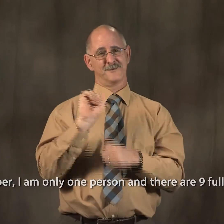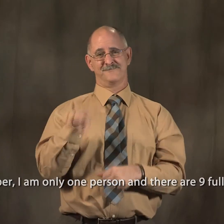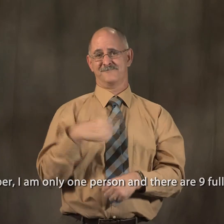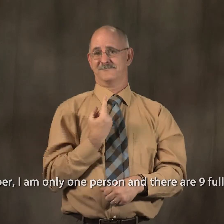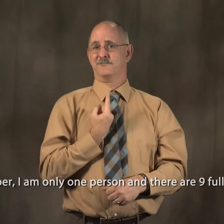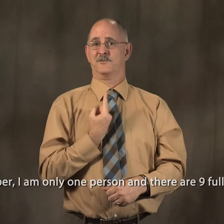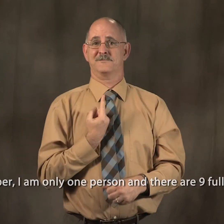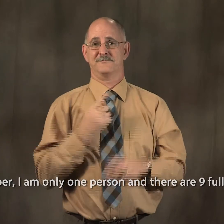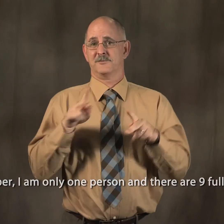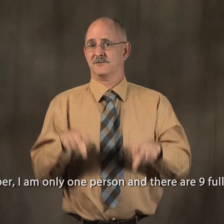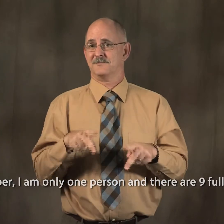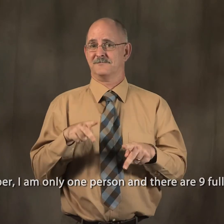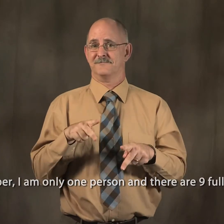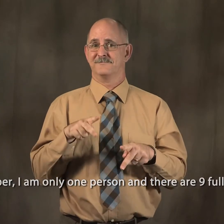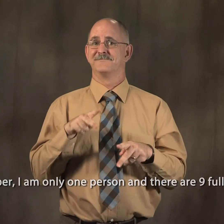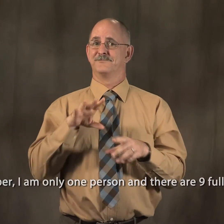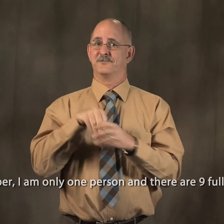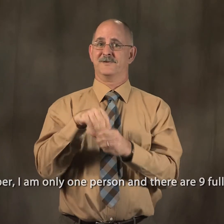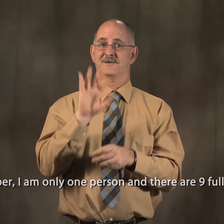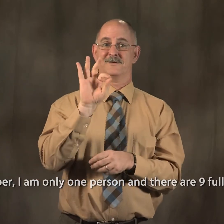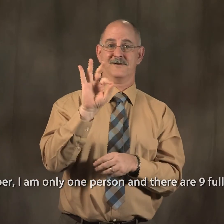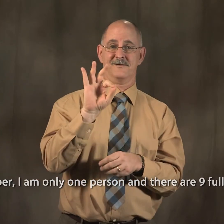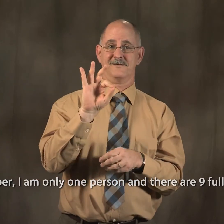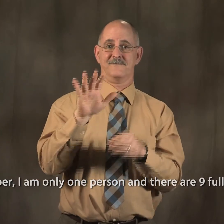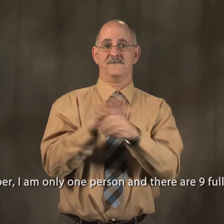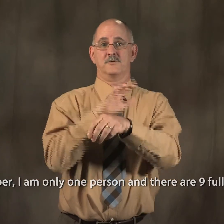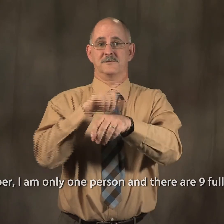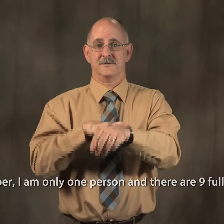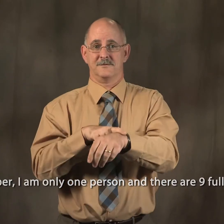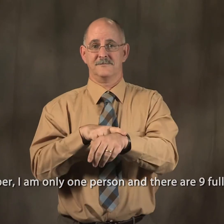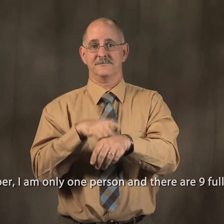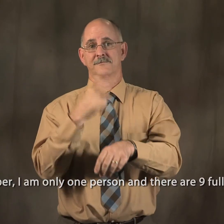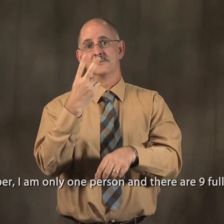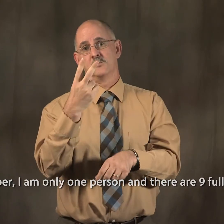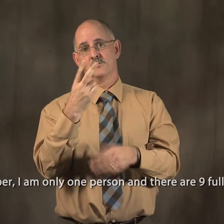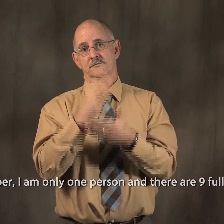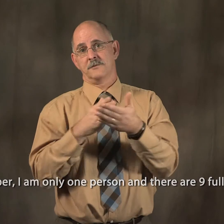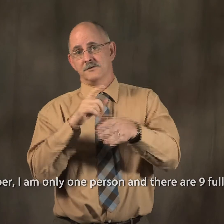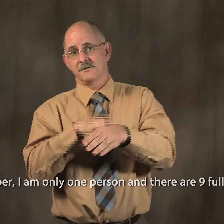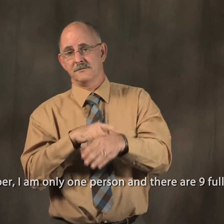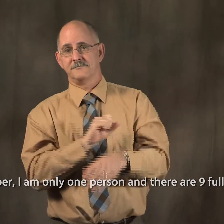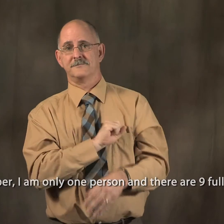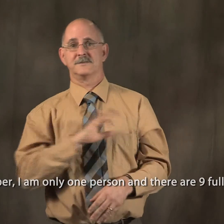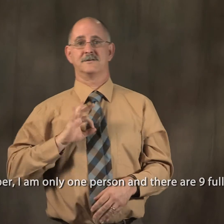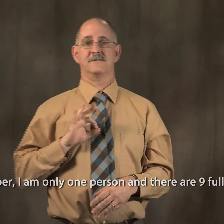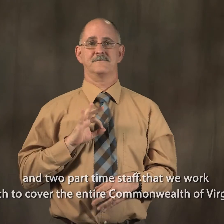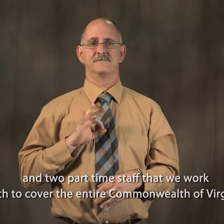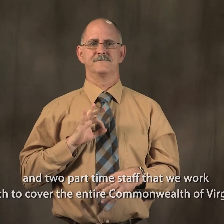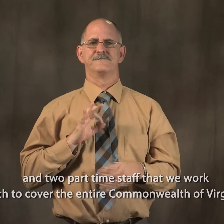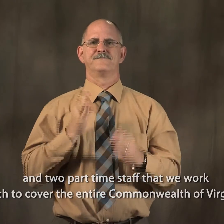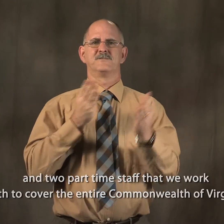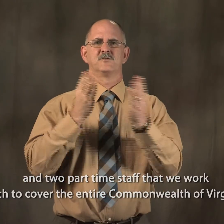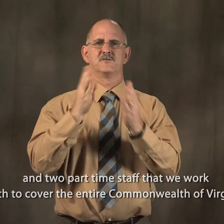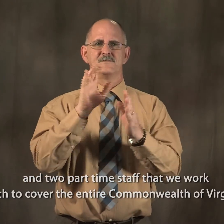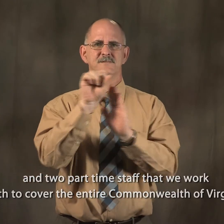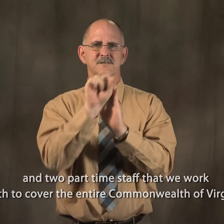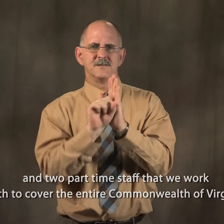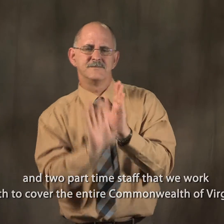Remember, I am only one person, and there are nine full-time staff and two part-time staff that we work